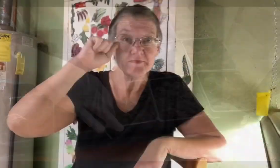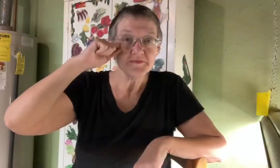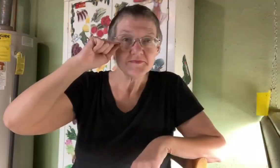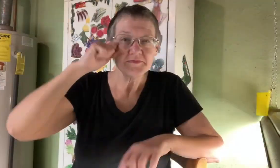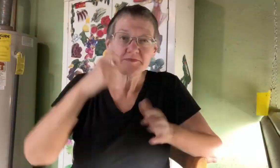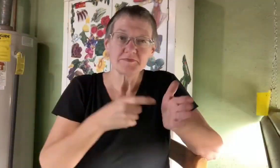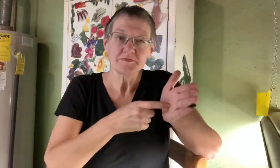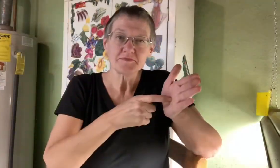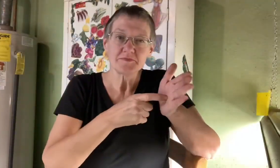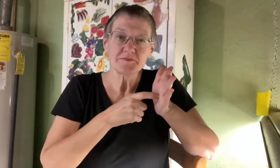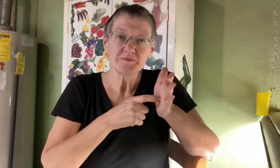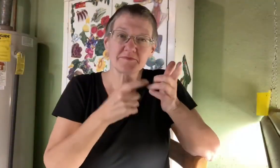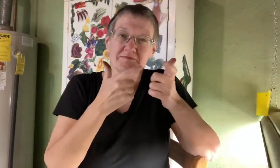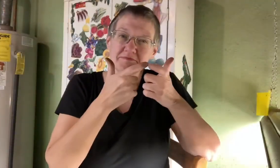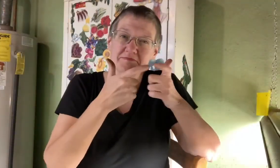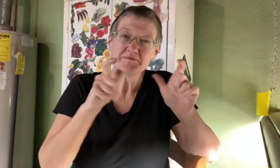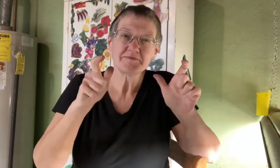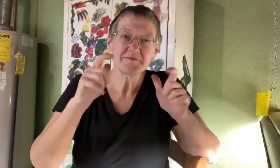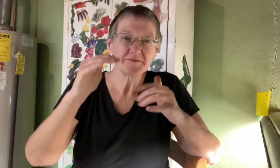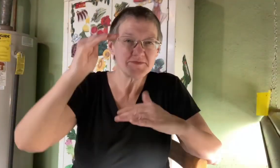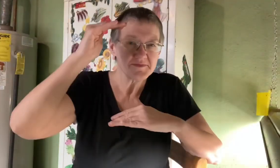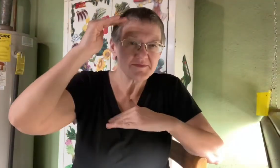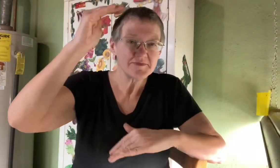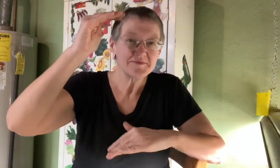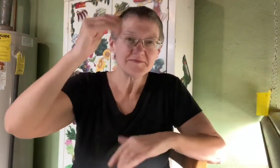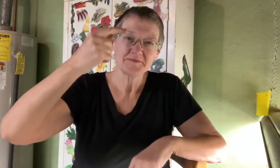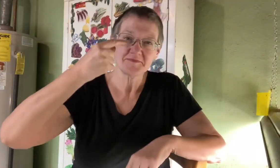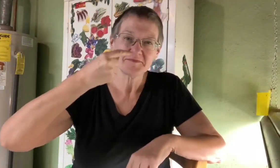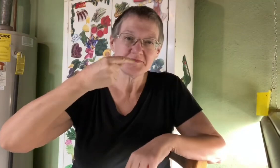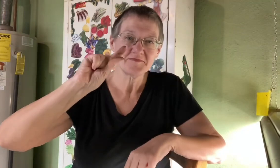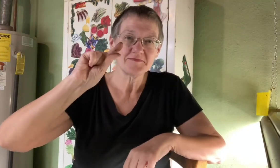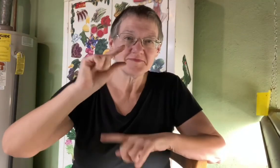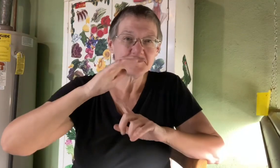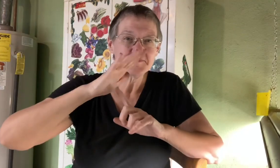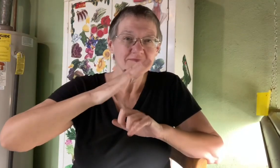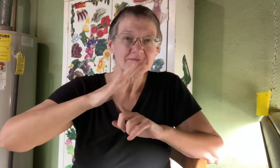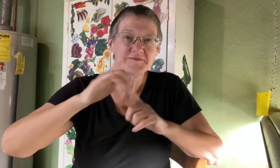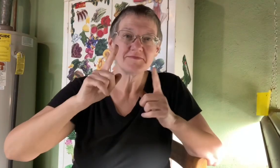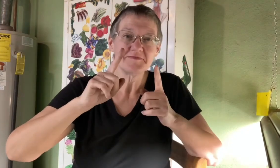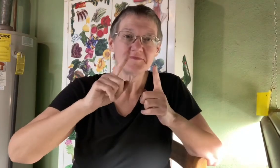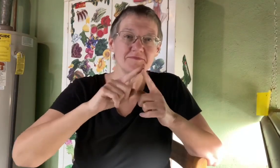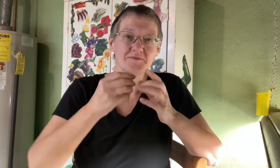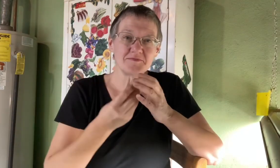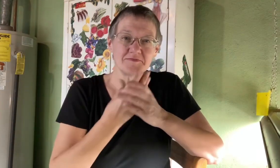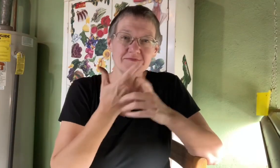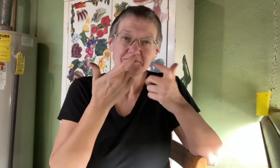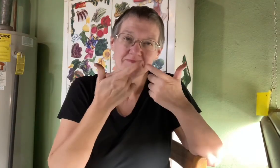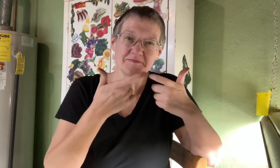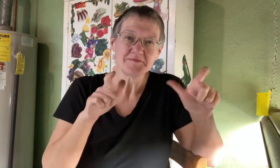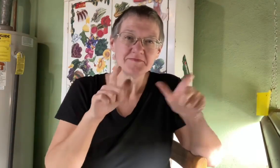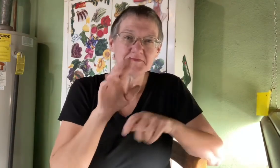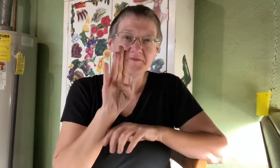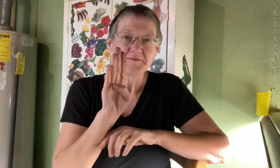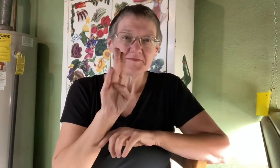And the onion need nice big green tops, leaves, to grow a